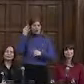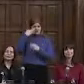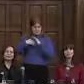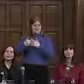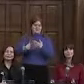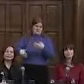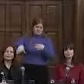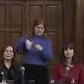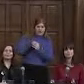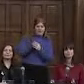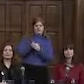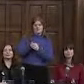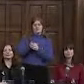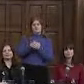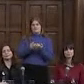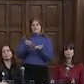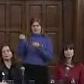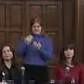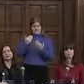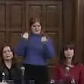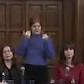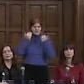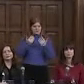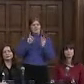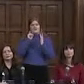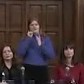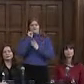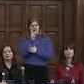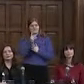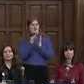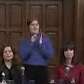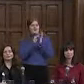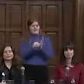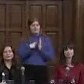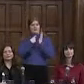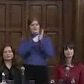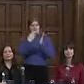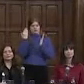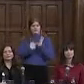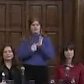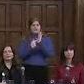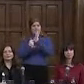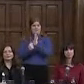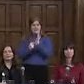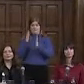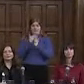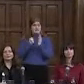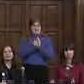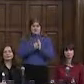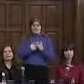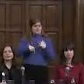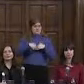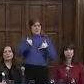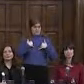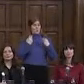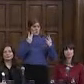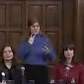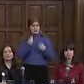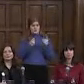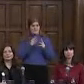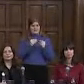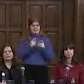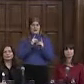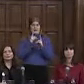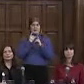board to give us information and guidance and recommendations. Businesses are anxious to do stuff to